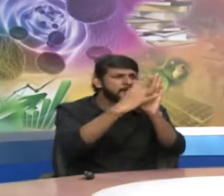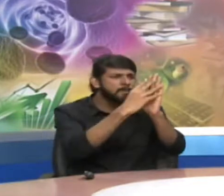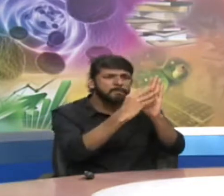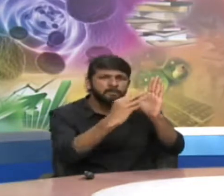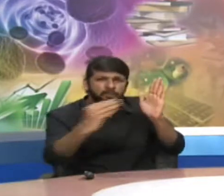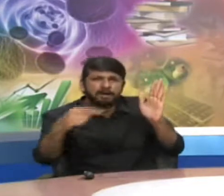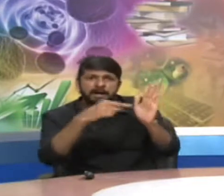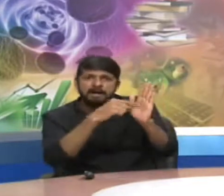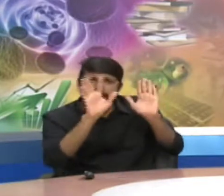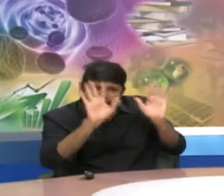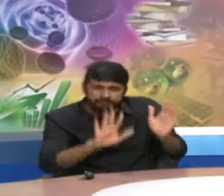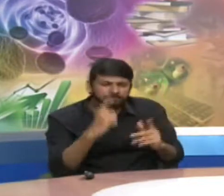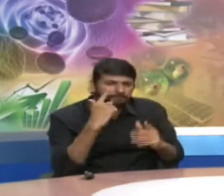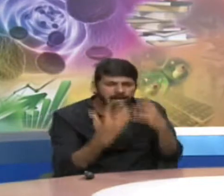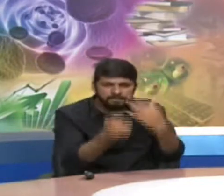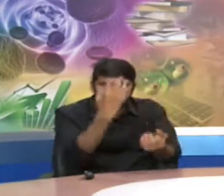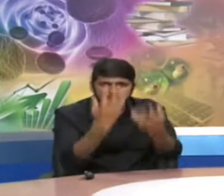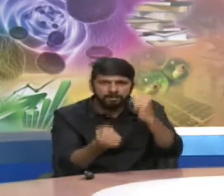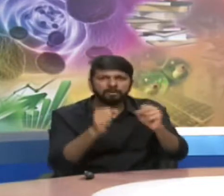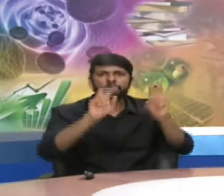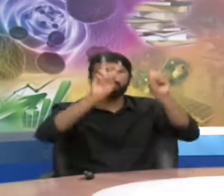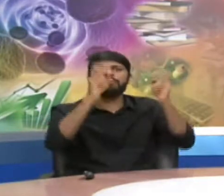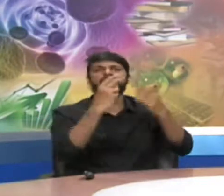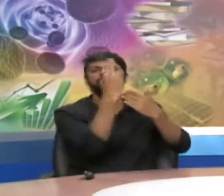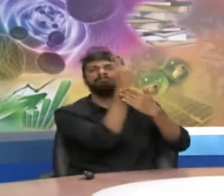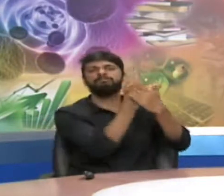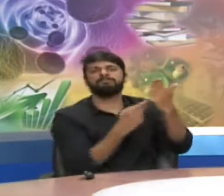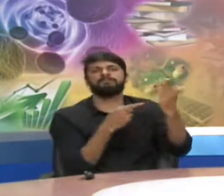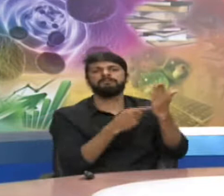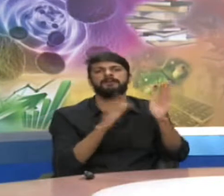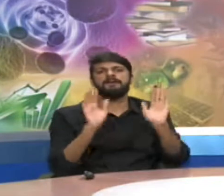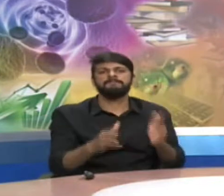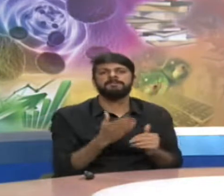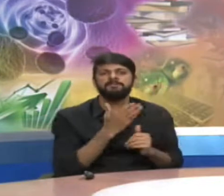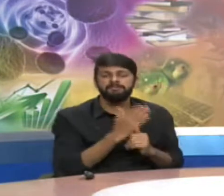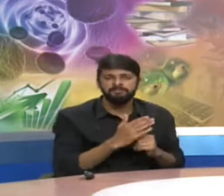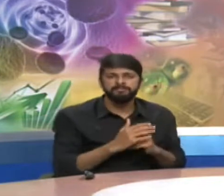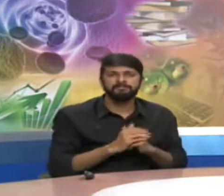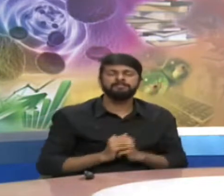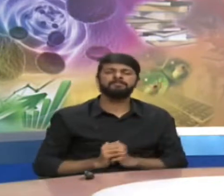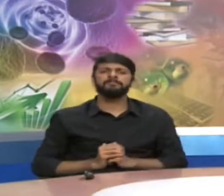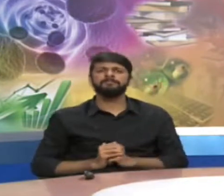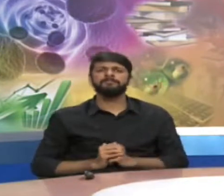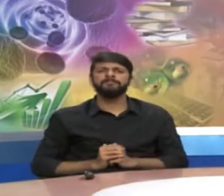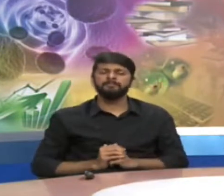Incidents like sleeping, sitting, chanting in Dhyan Mudra.